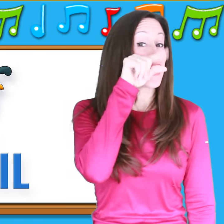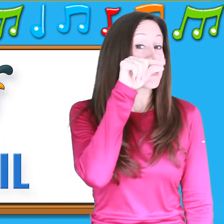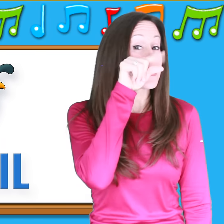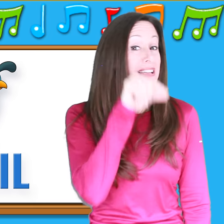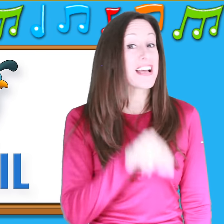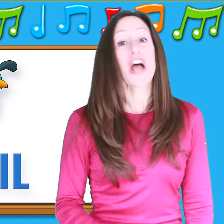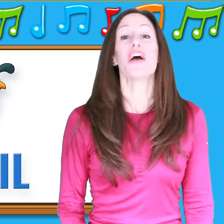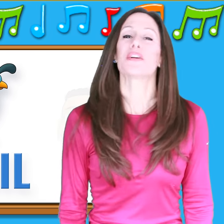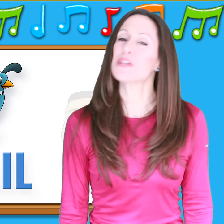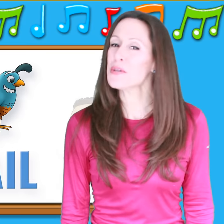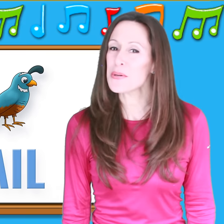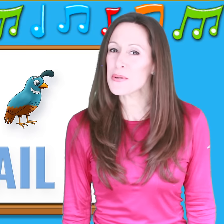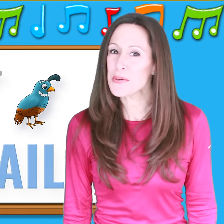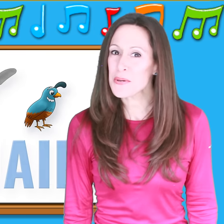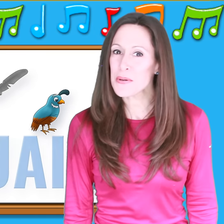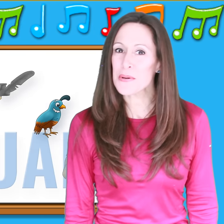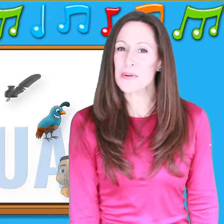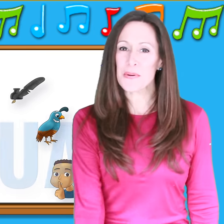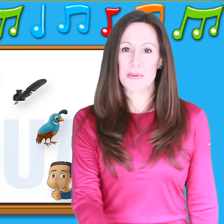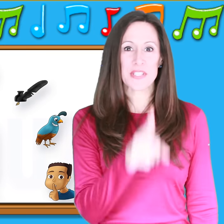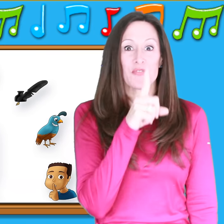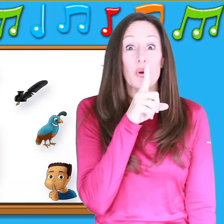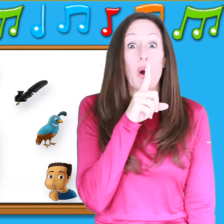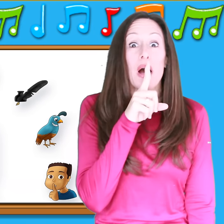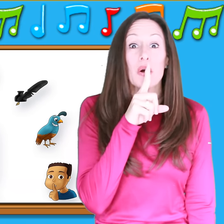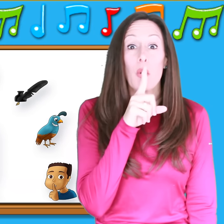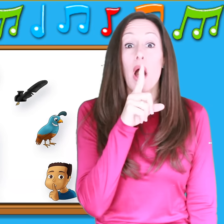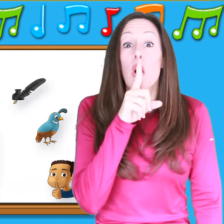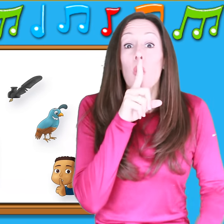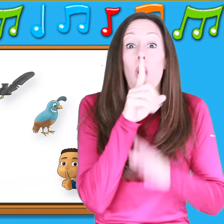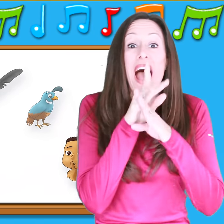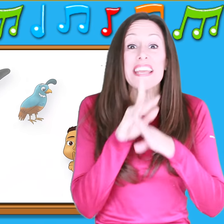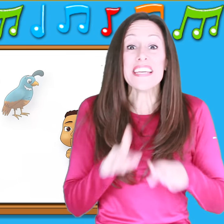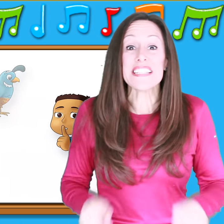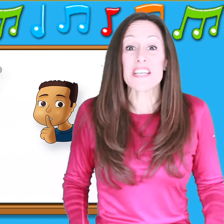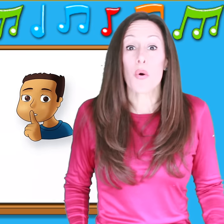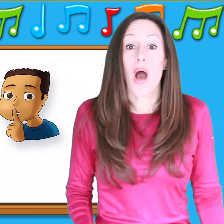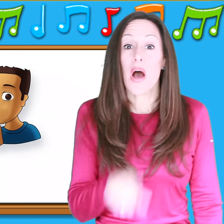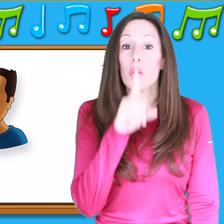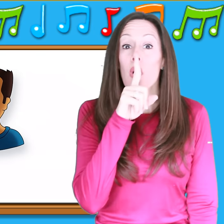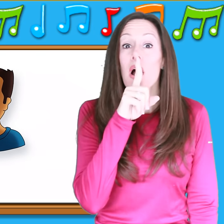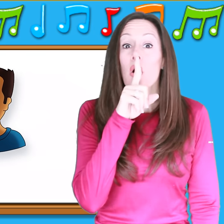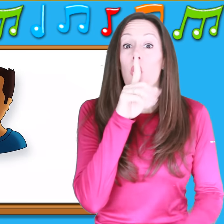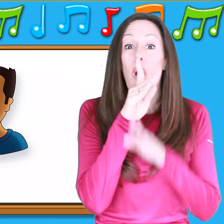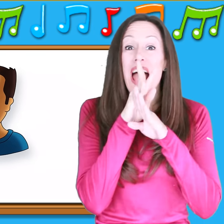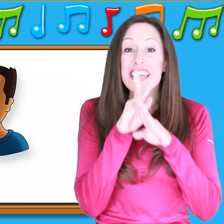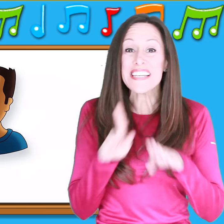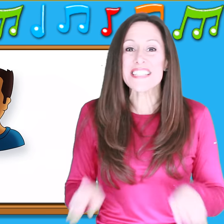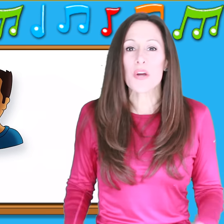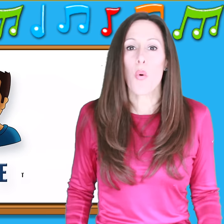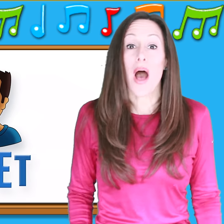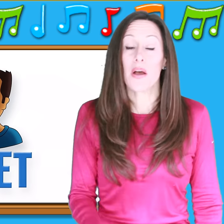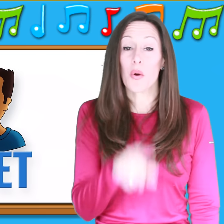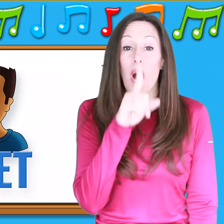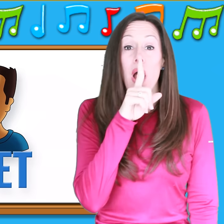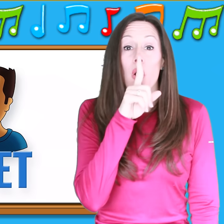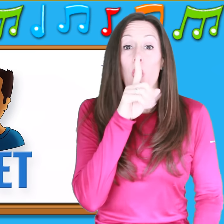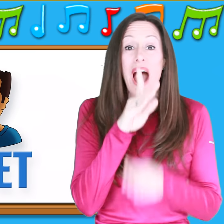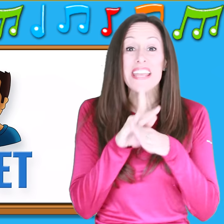quail. Q is for qua, qua, quiet, qua, qua, quiet, qua, qua,